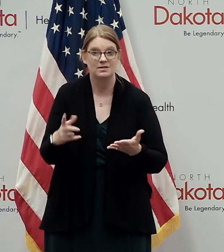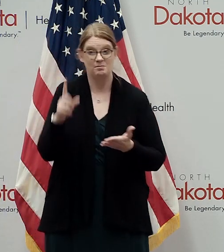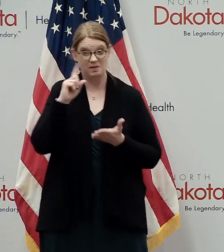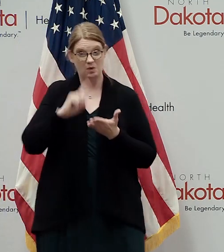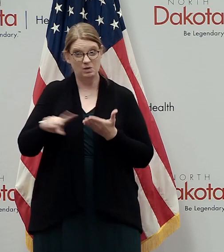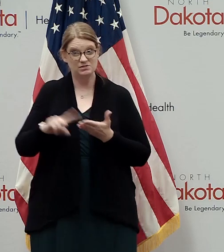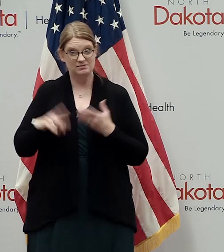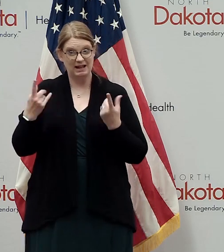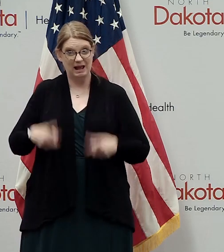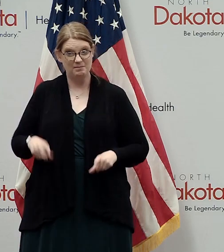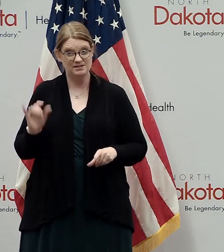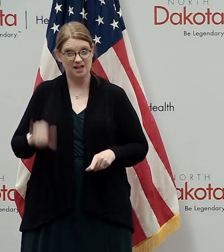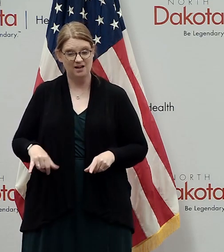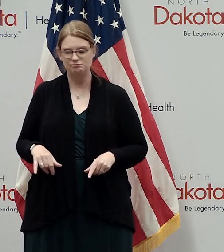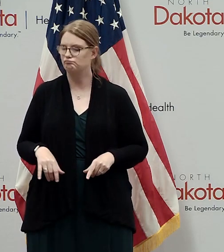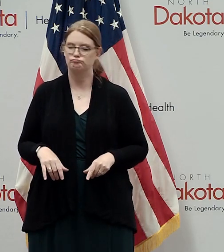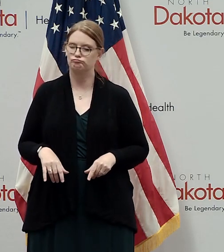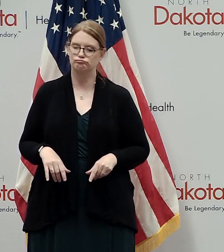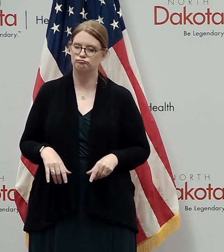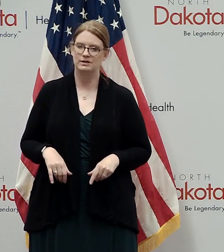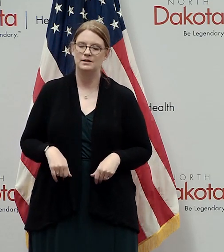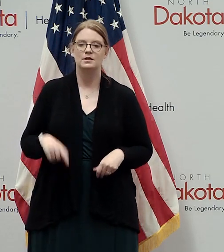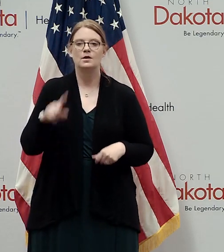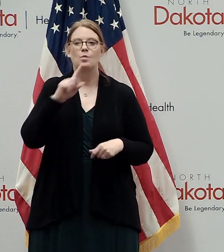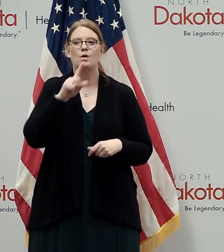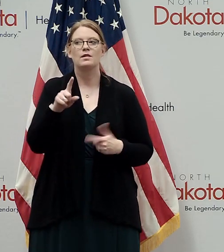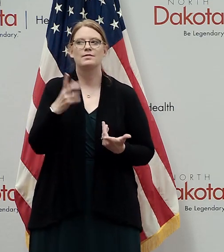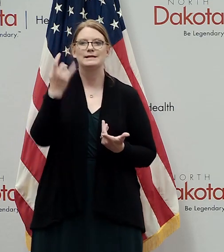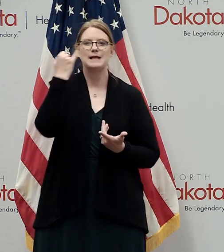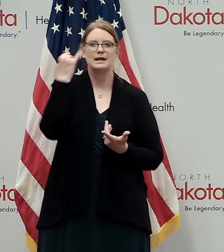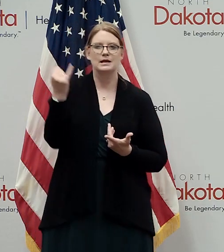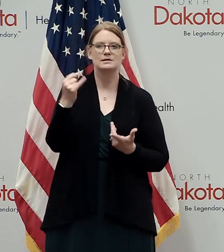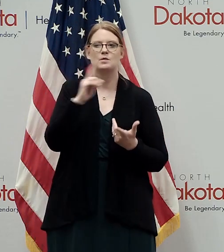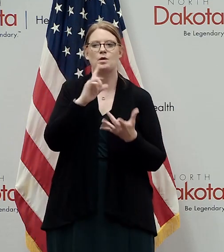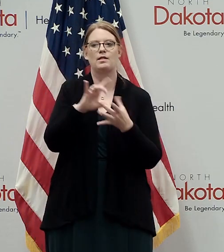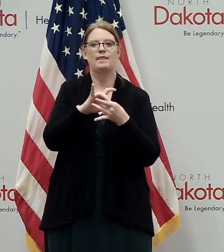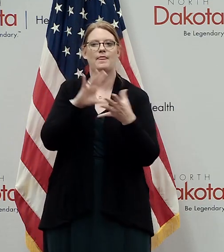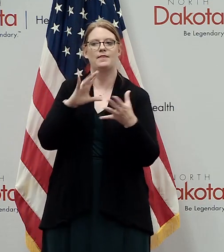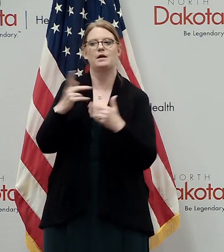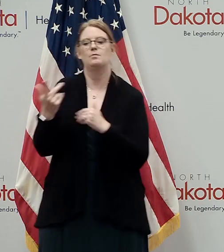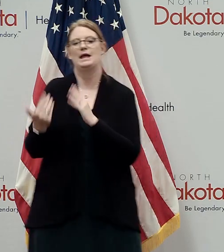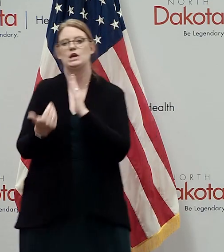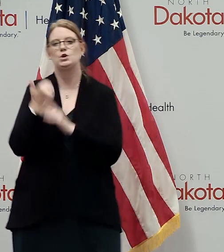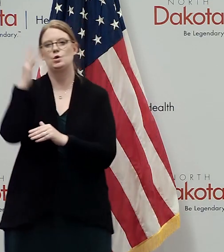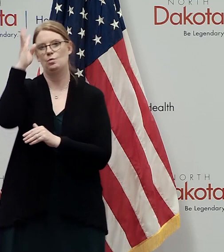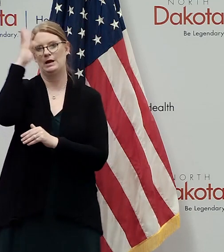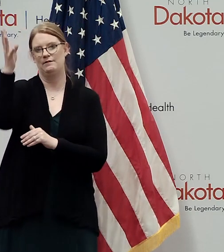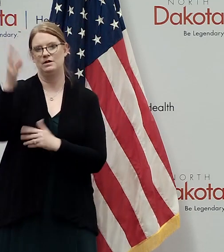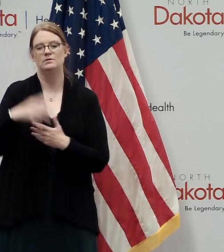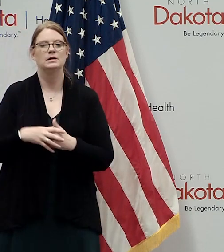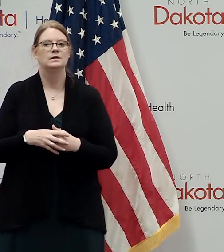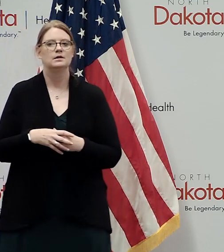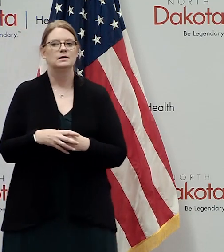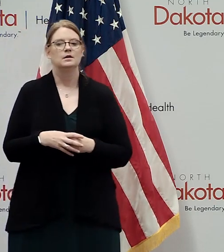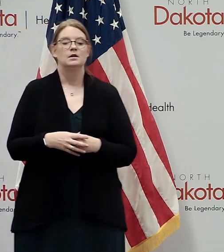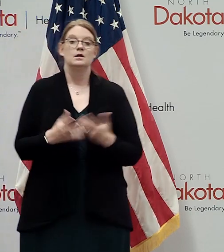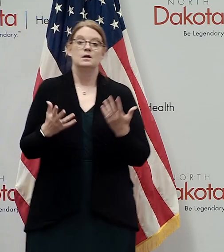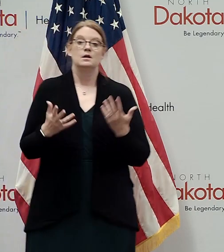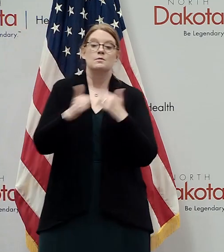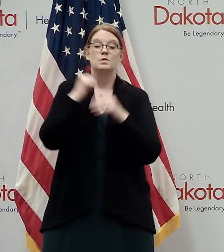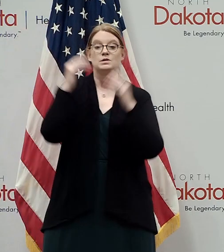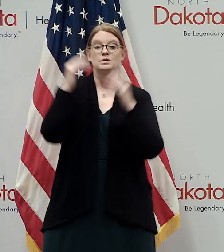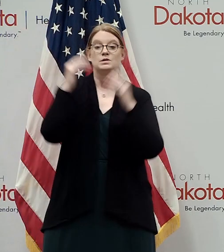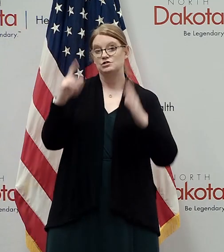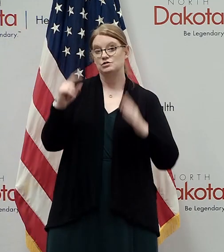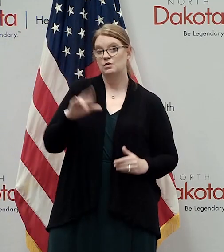happen. And so this is a chance to actually let go of some of these things. And teachers are going to have to let go. Teachers, the majority of the